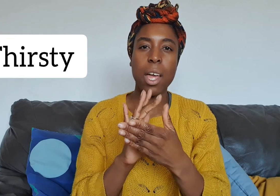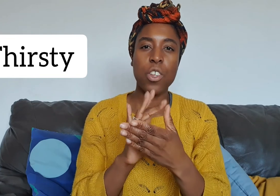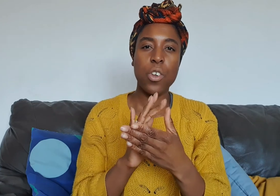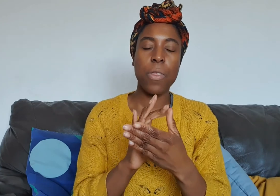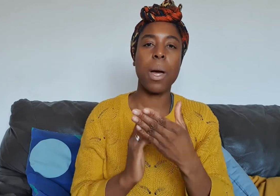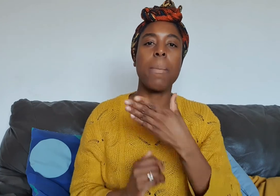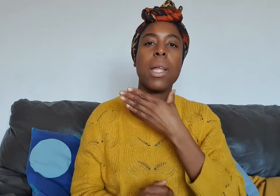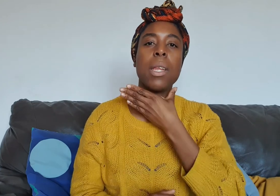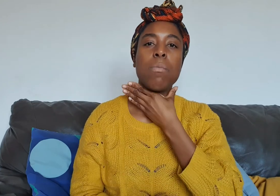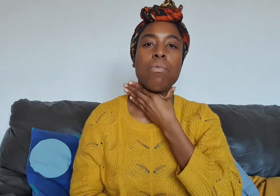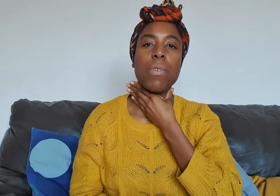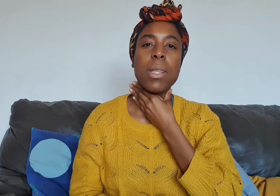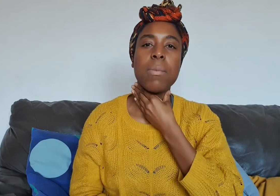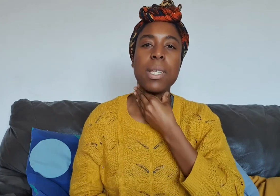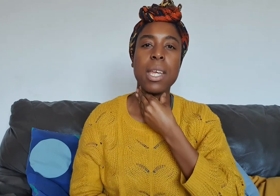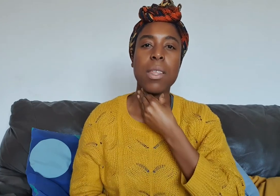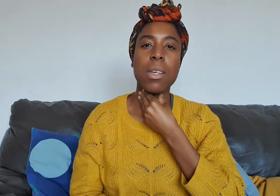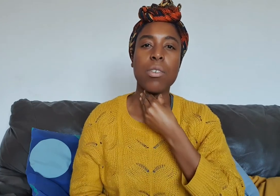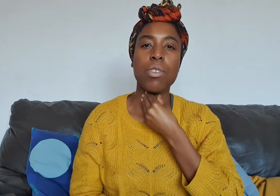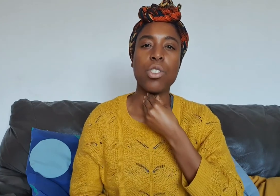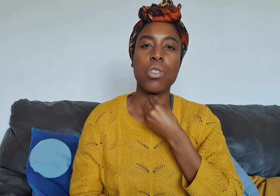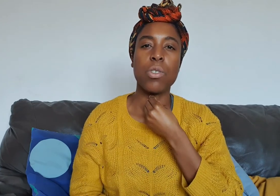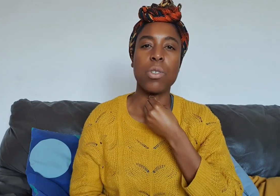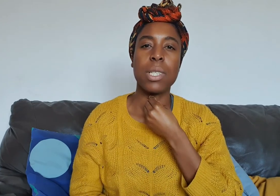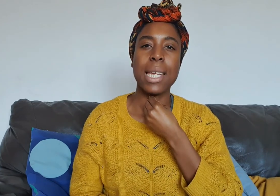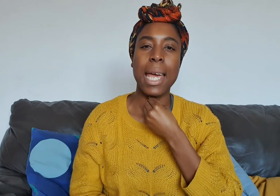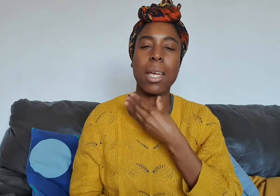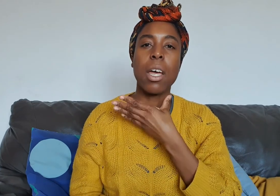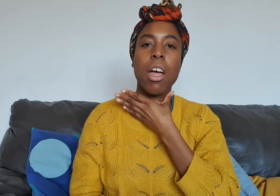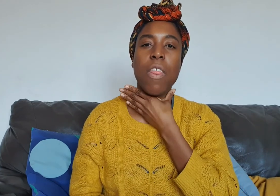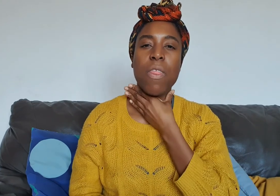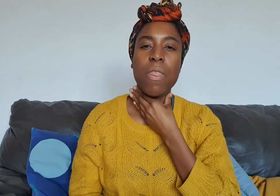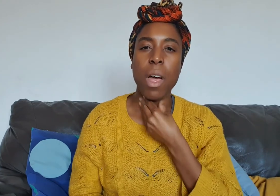your thumb, and then bring them together across your neck.